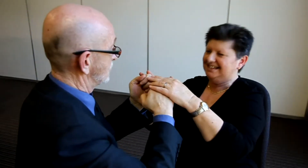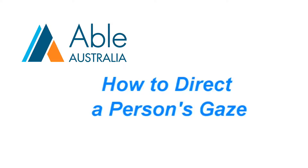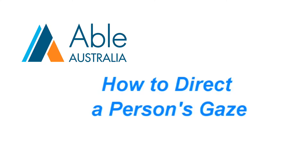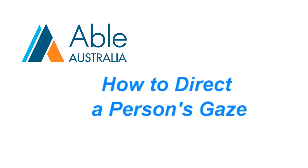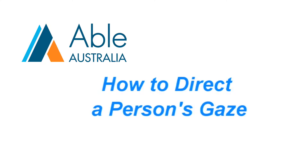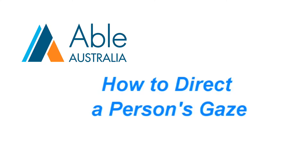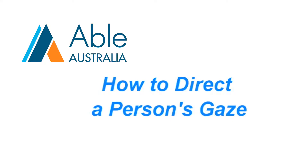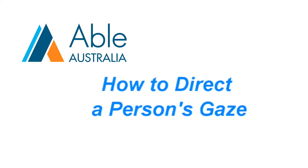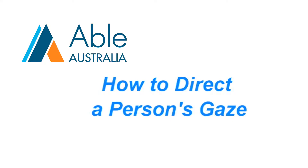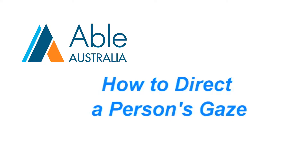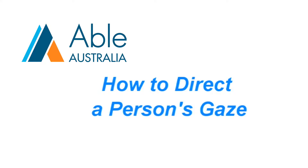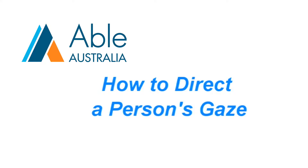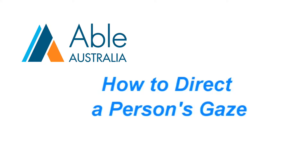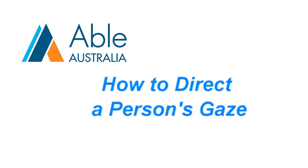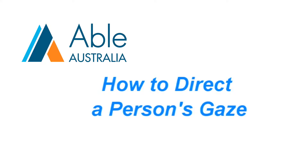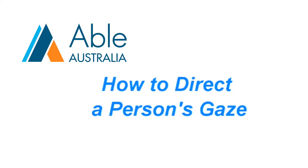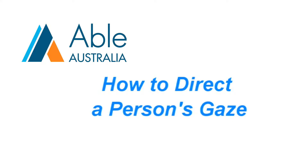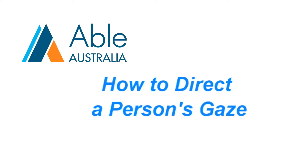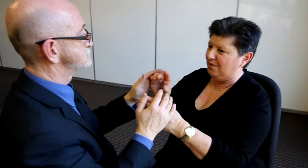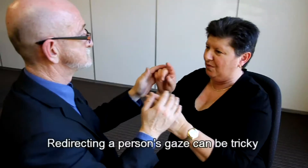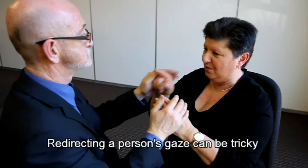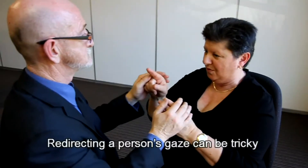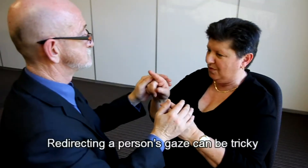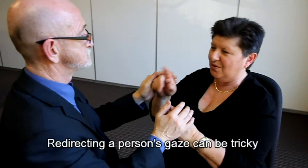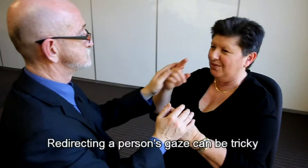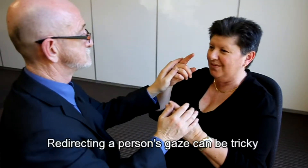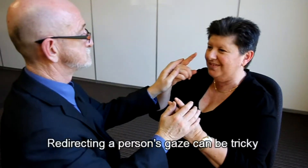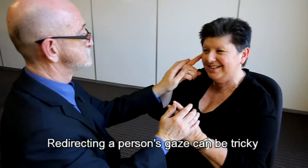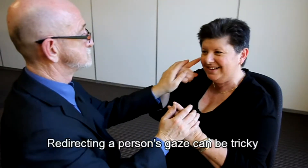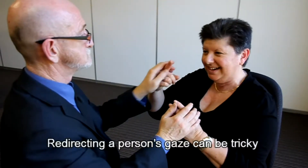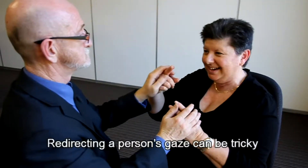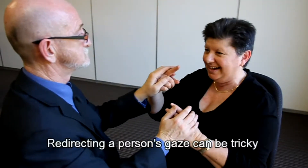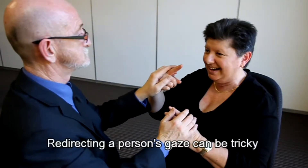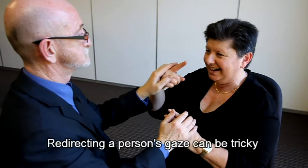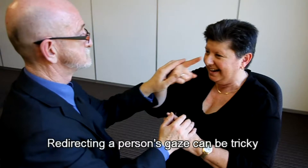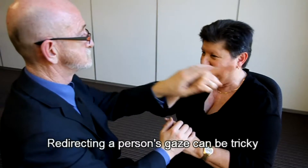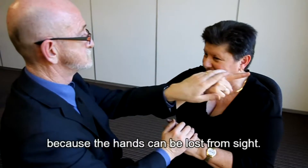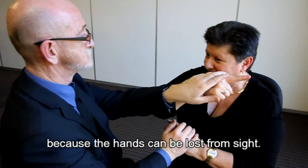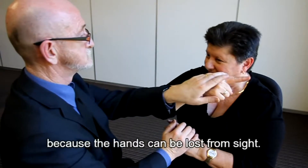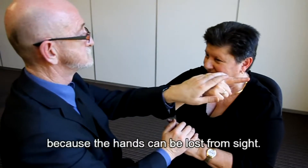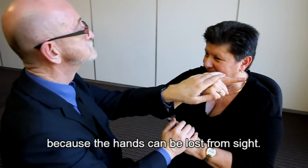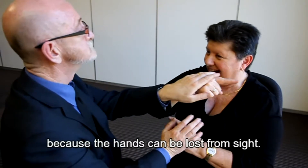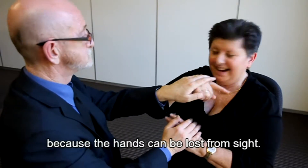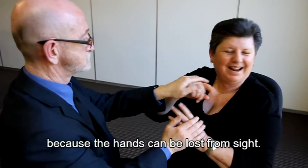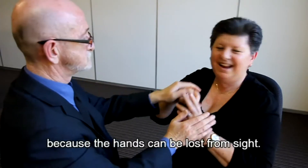How to direct a person's gaze. Redirecting a person's gaze can be tricky because the hands can be lost from